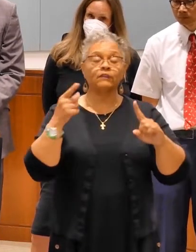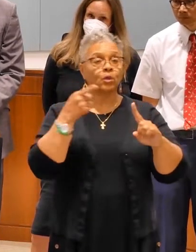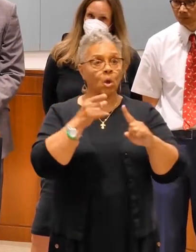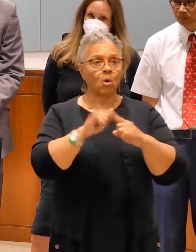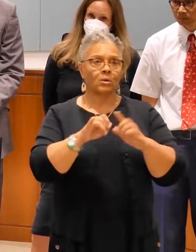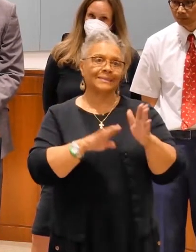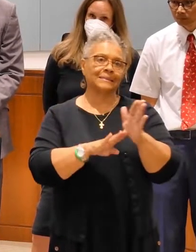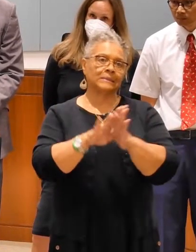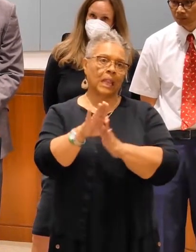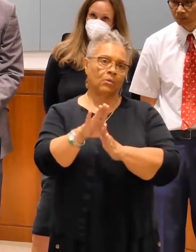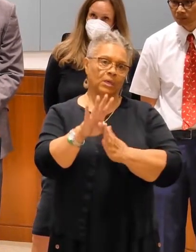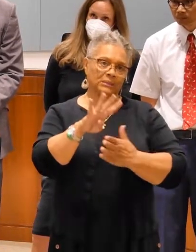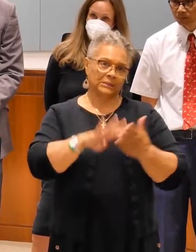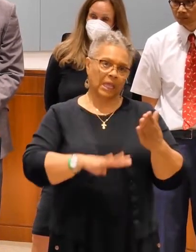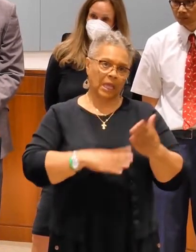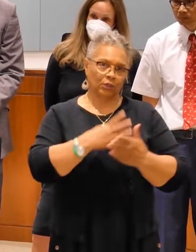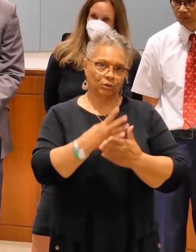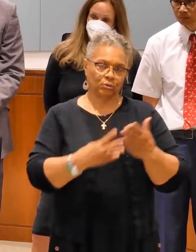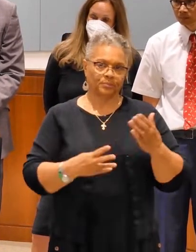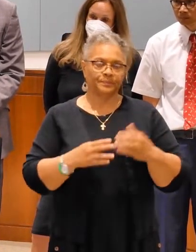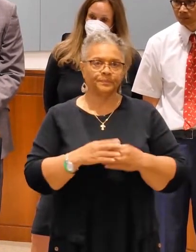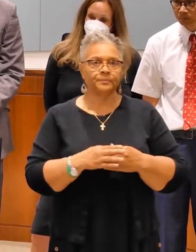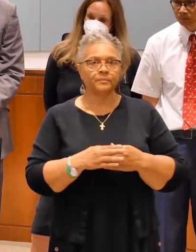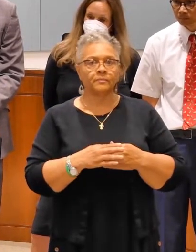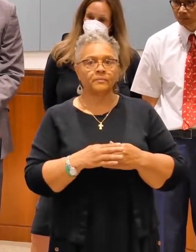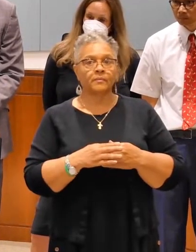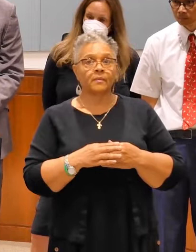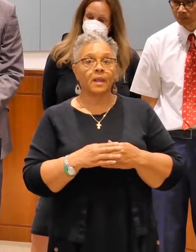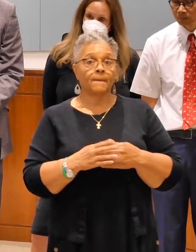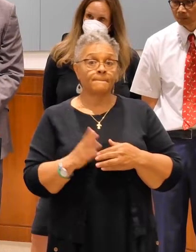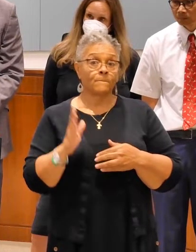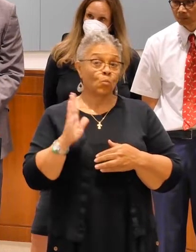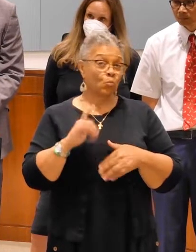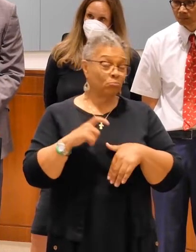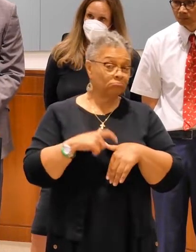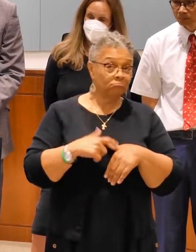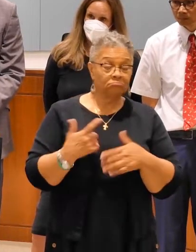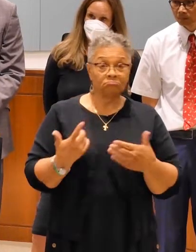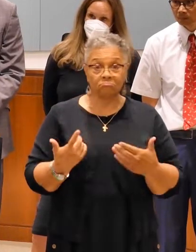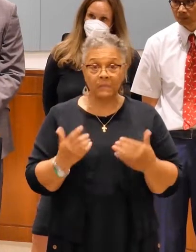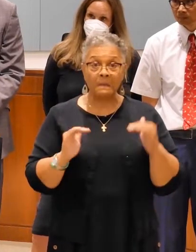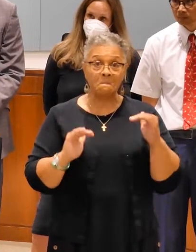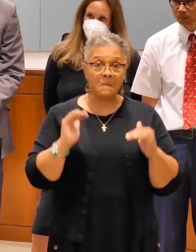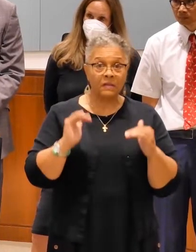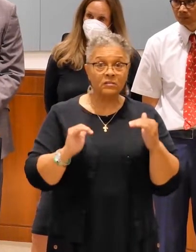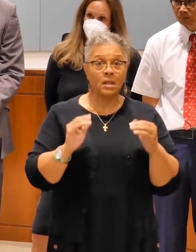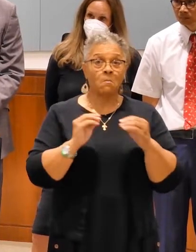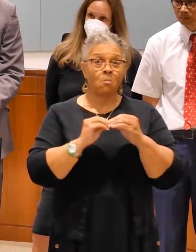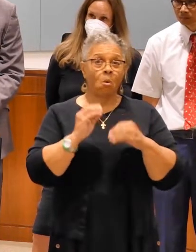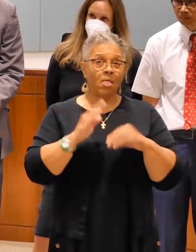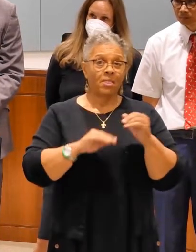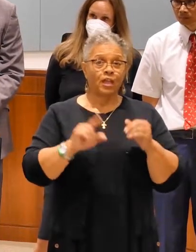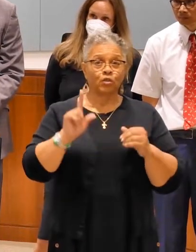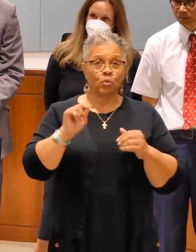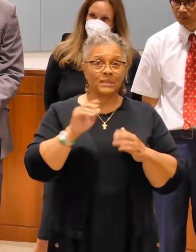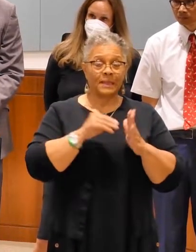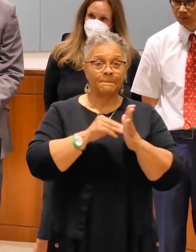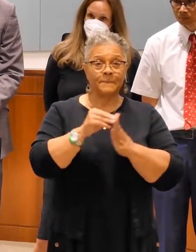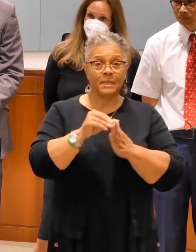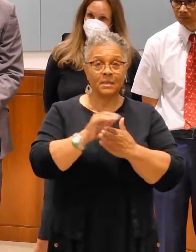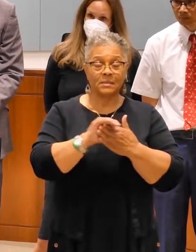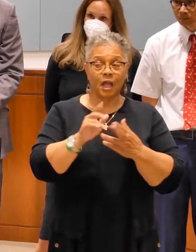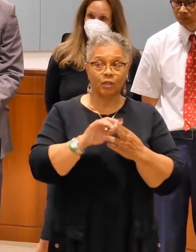schedule. At one time, the health fund had a fund balance of more than $20 million. Take a look at this